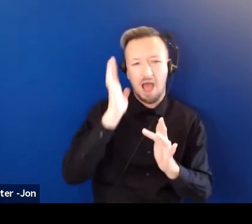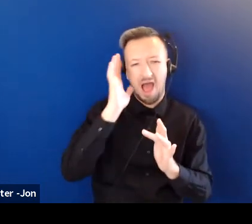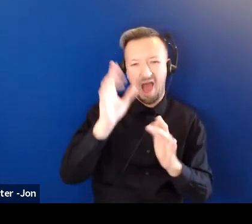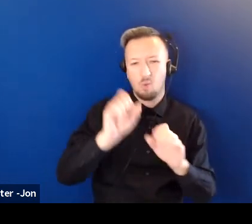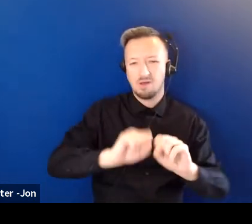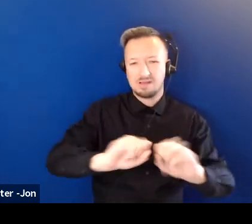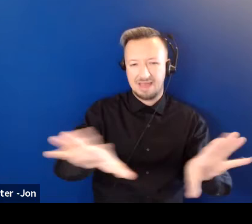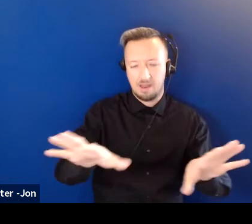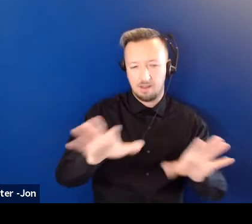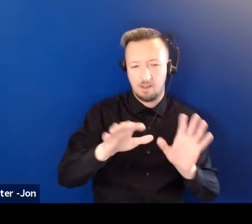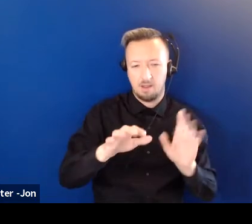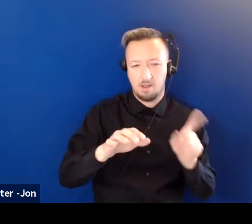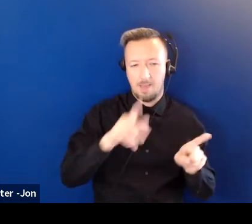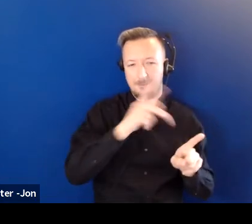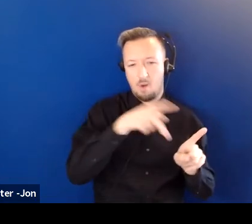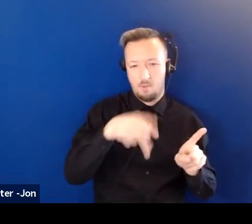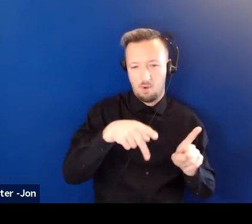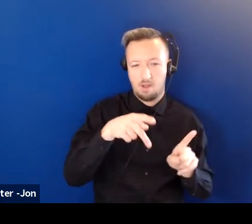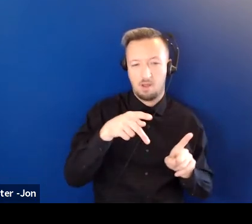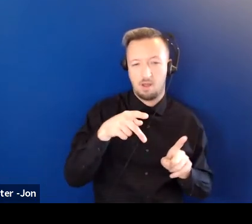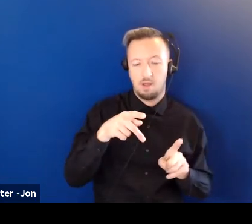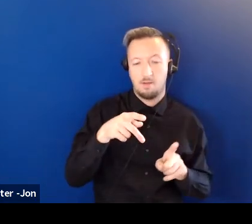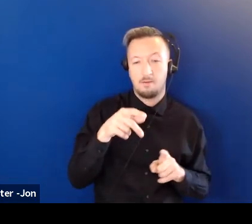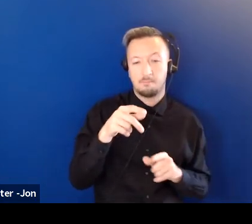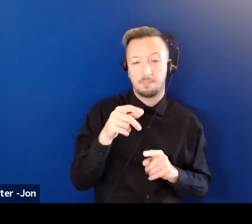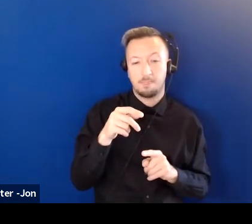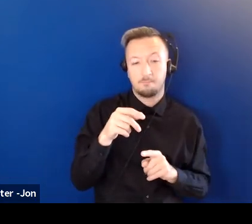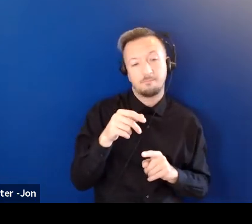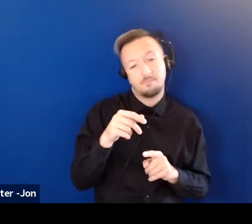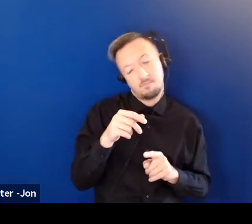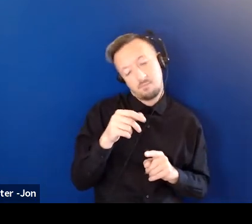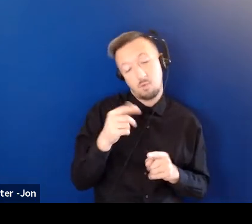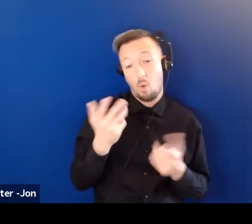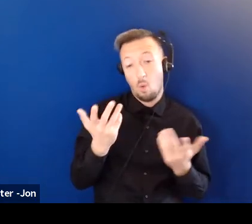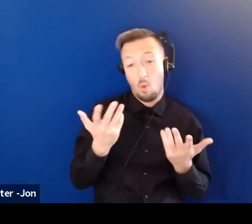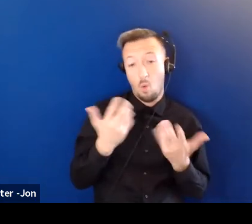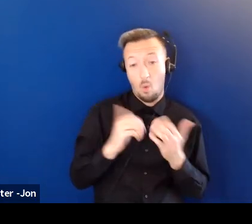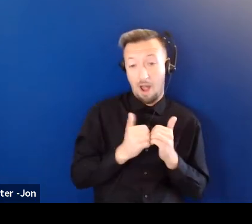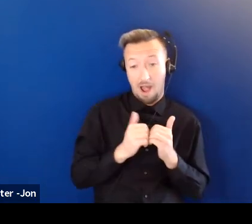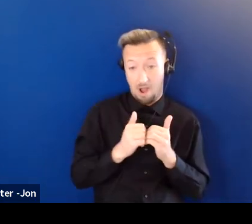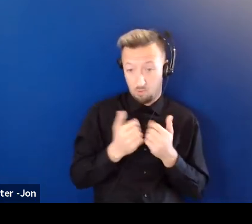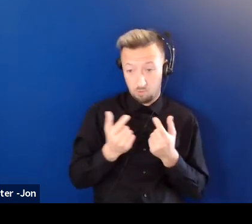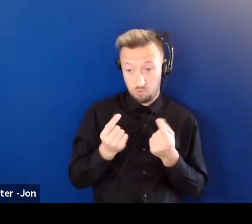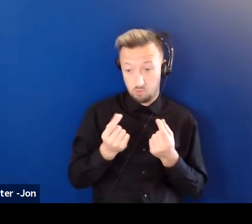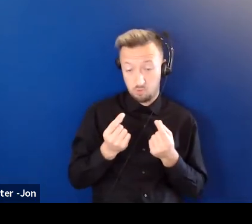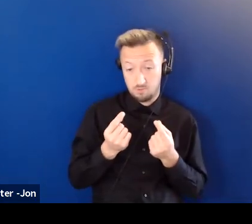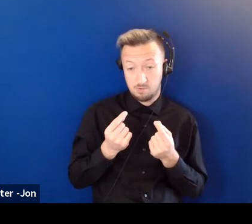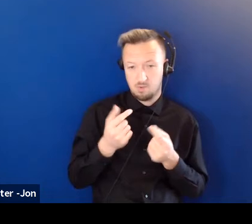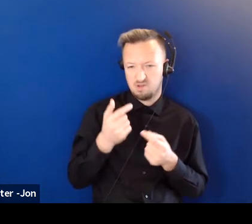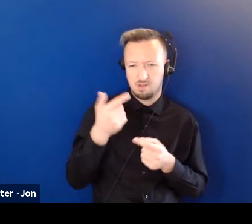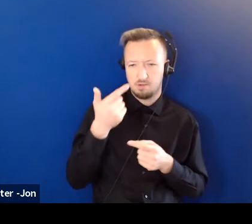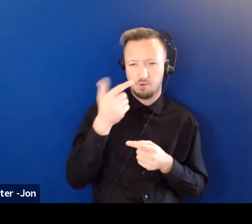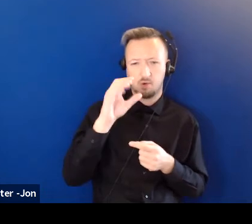everyone through our April people. But what we did was it was just a Google site